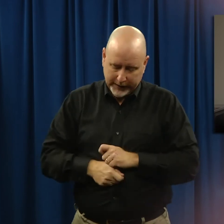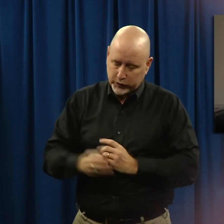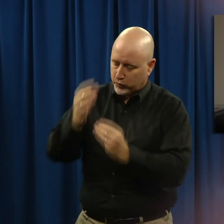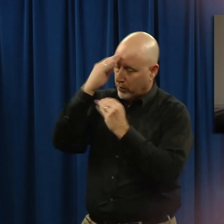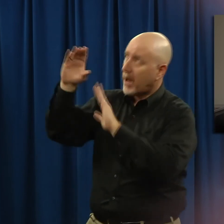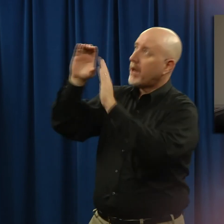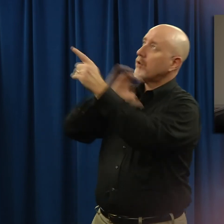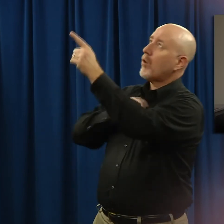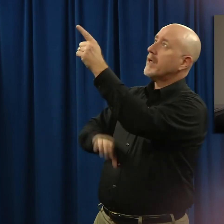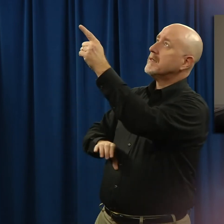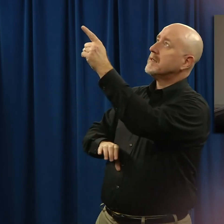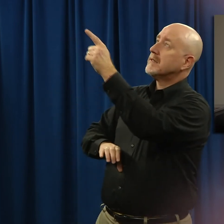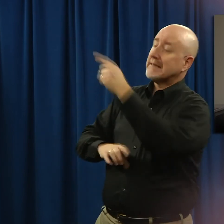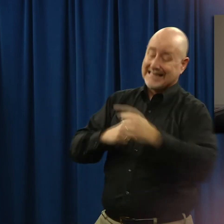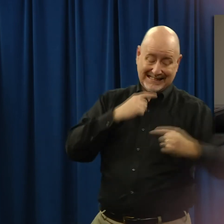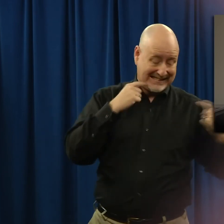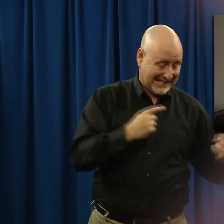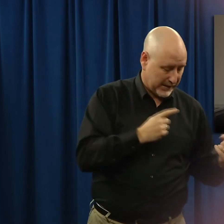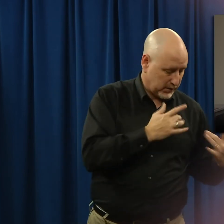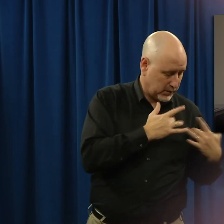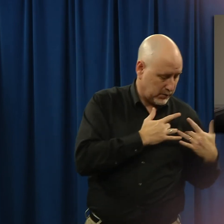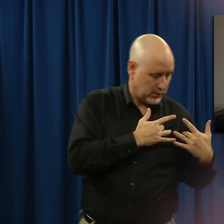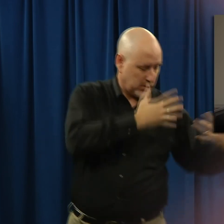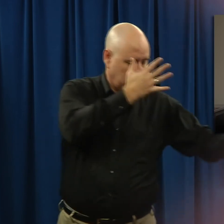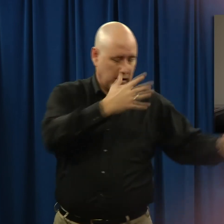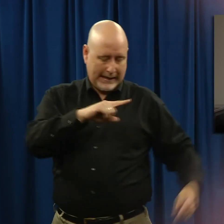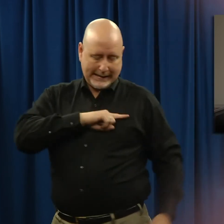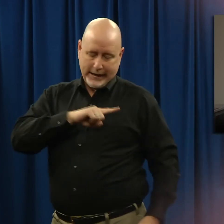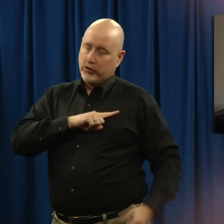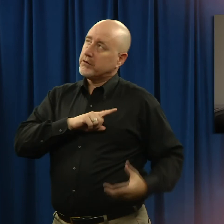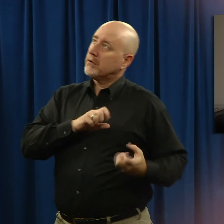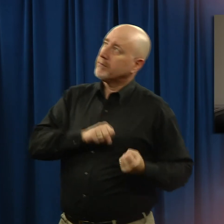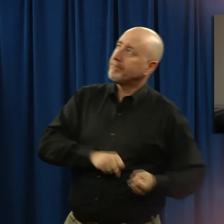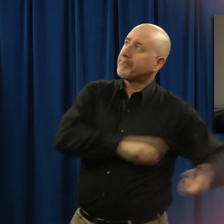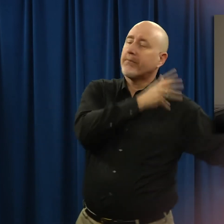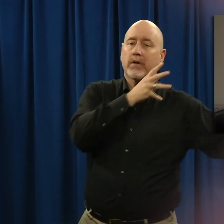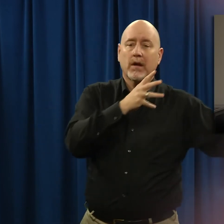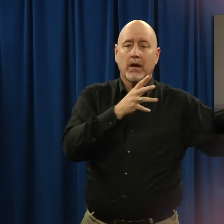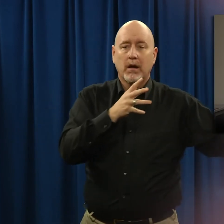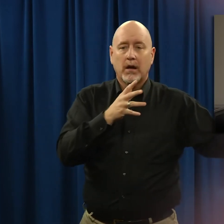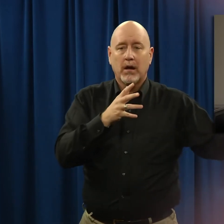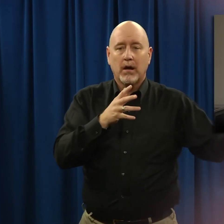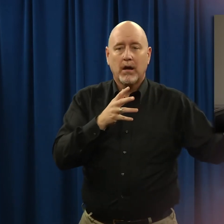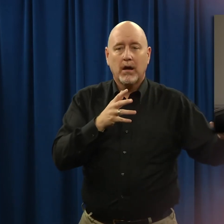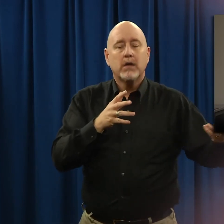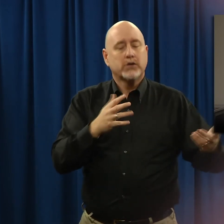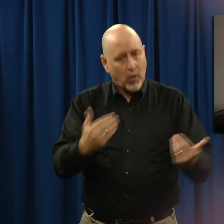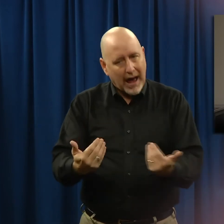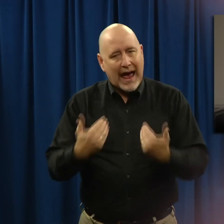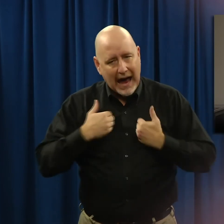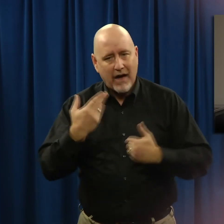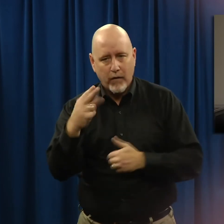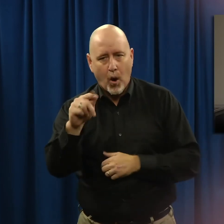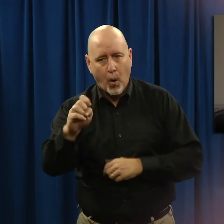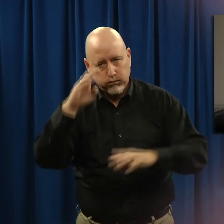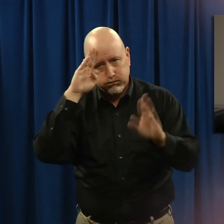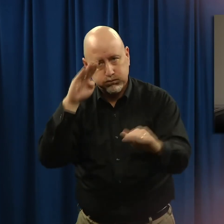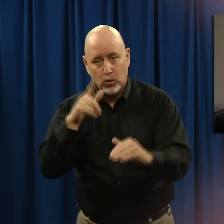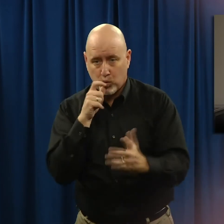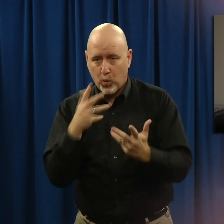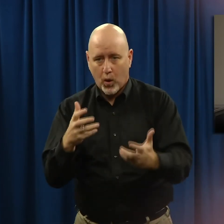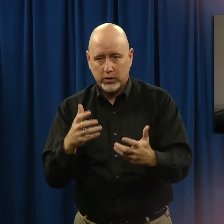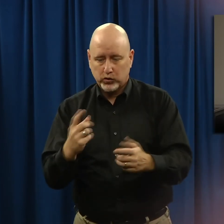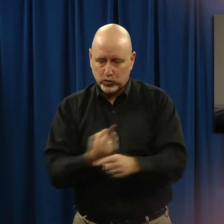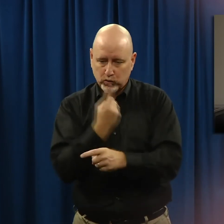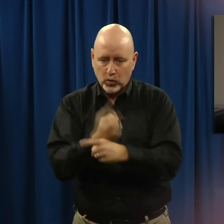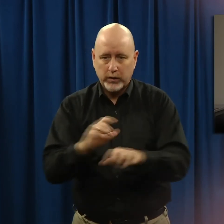to their freedom from sin and the removal of guilt from their consciences. So there is hope for the person who desires to do